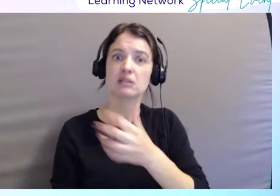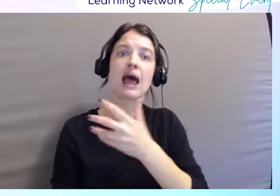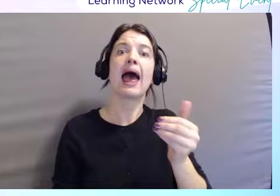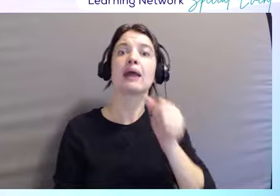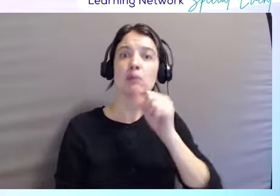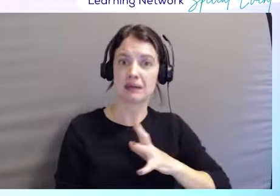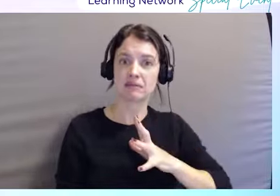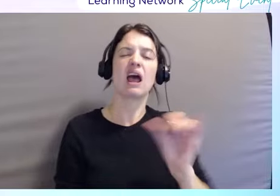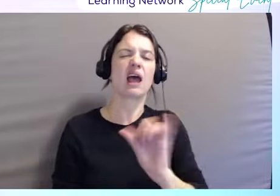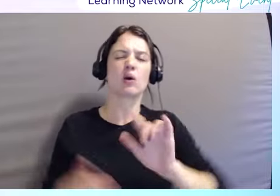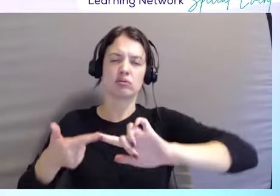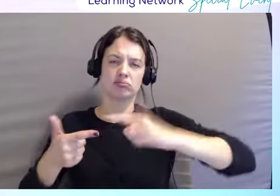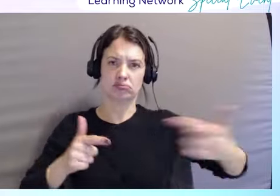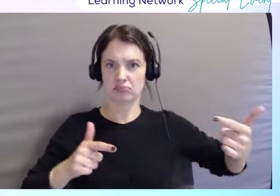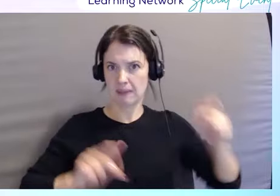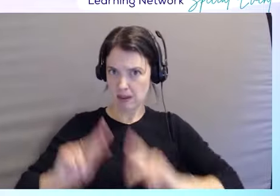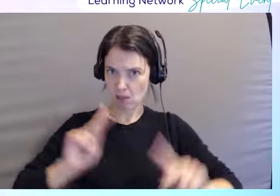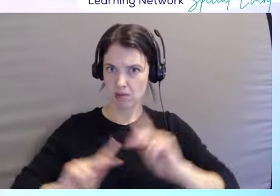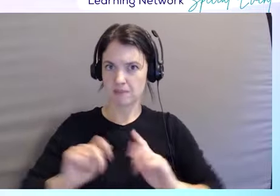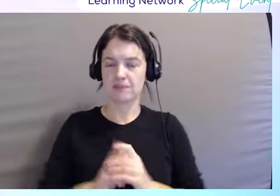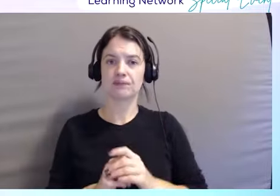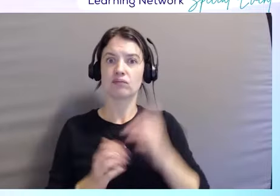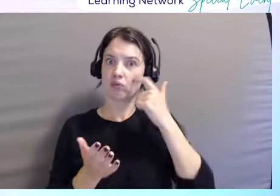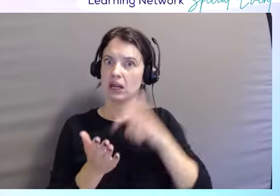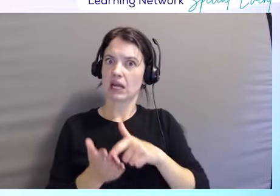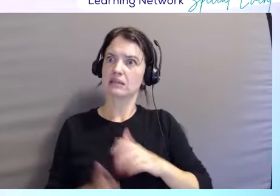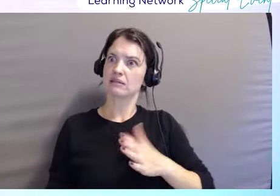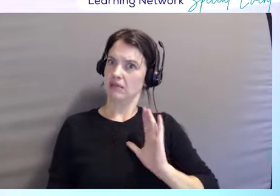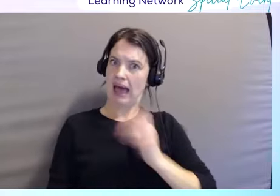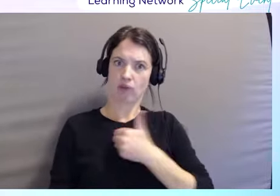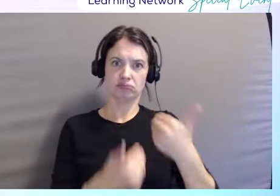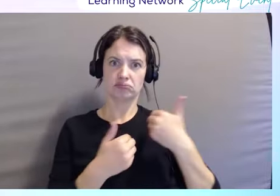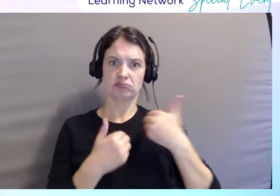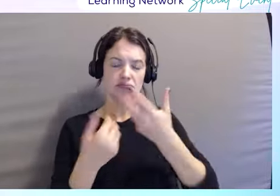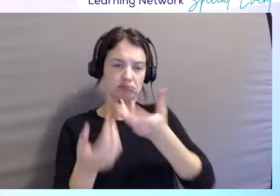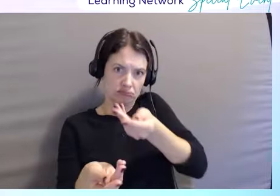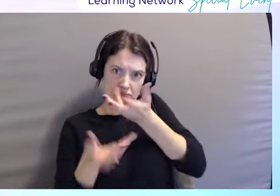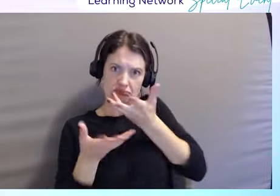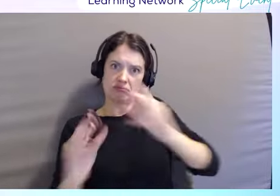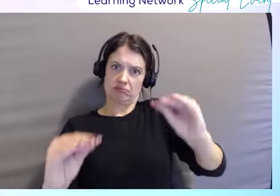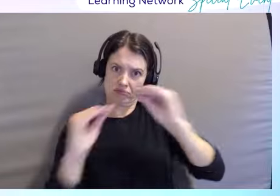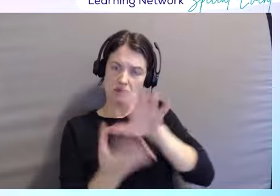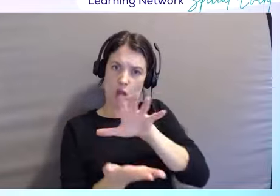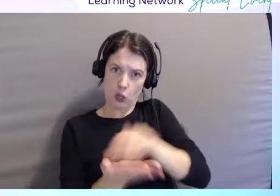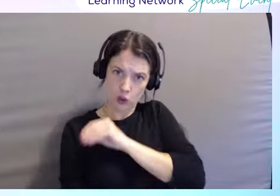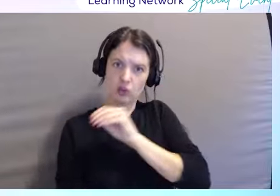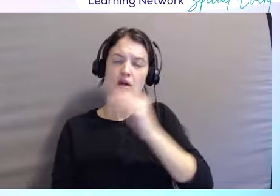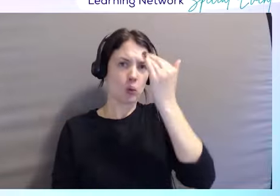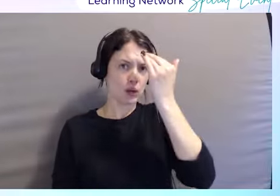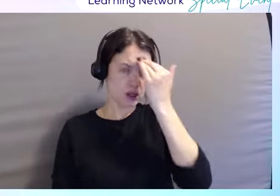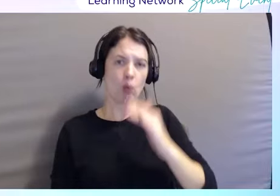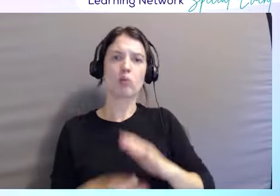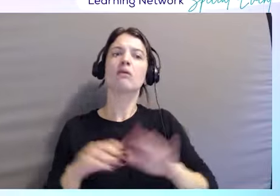the responsibility for our work to be informed of the colonial imprint and harms that shape the experiences of GBV